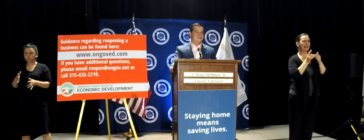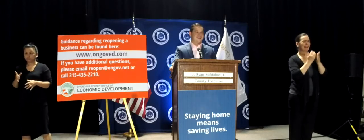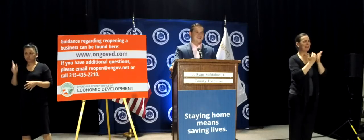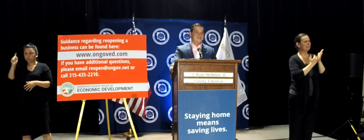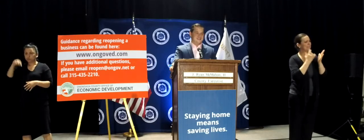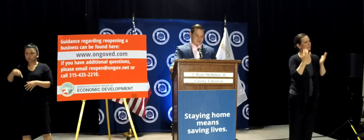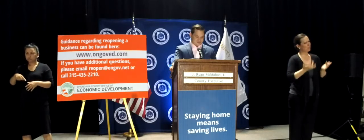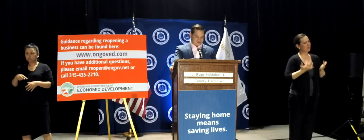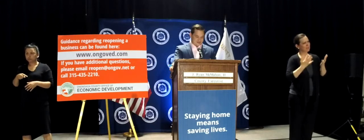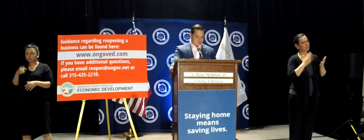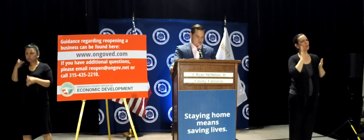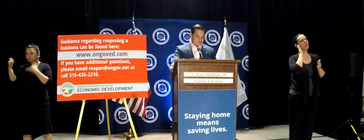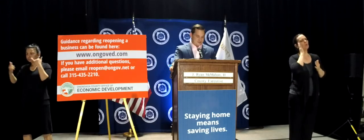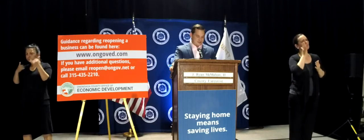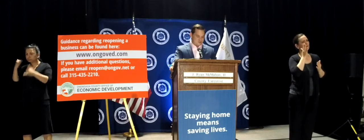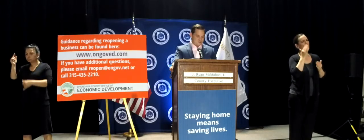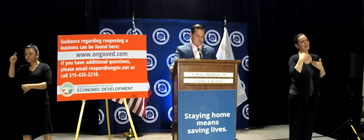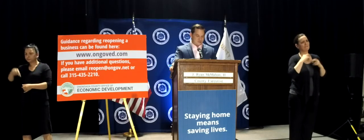it, and